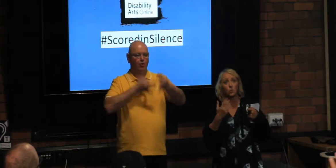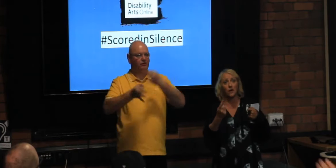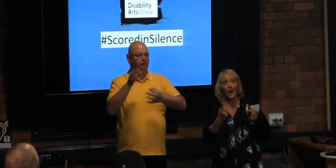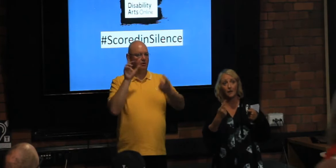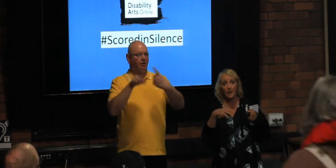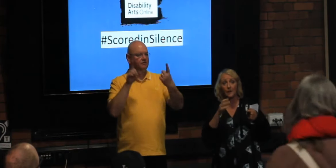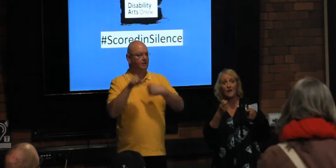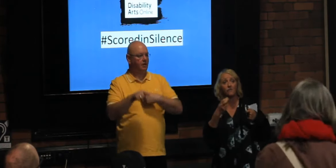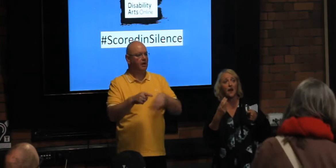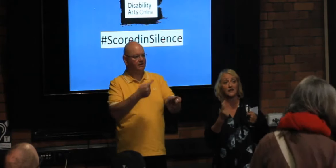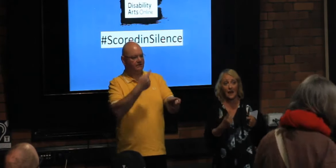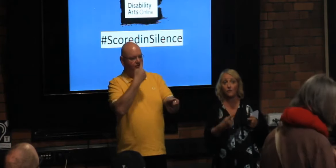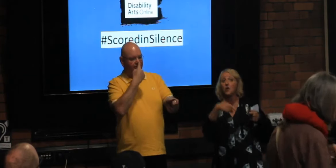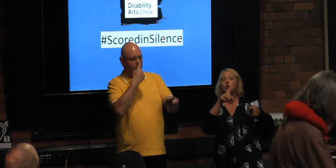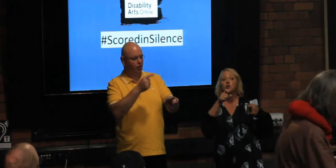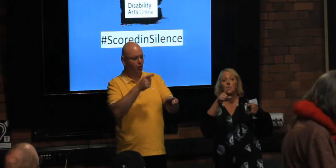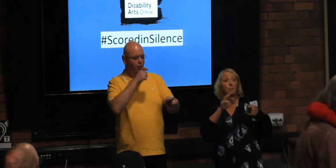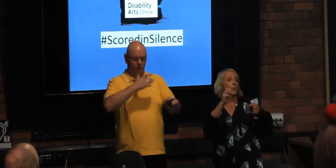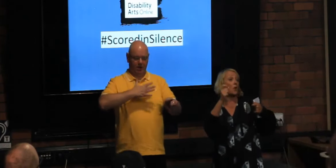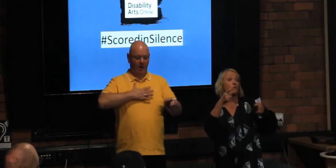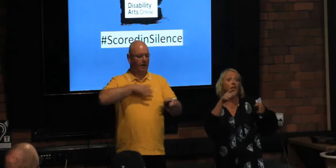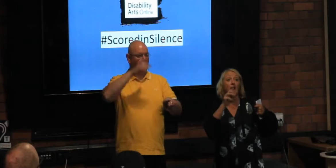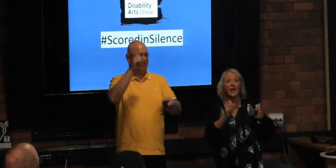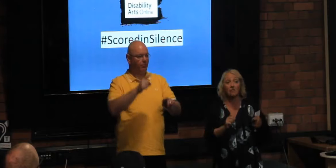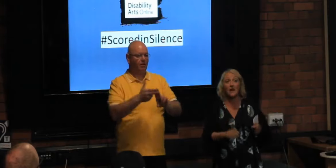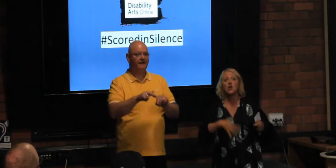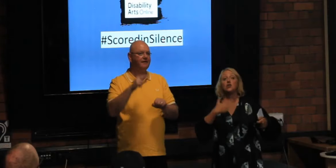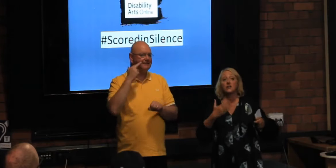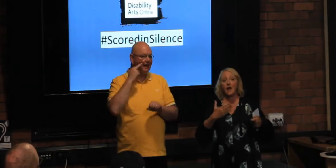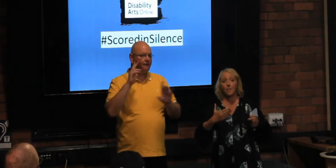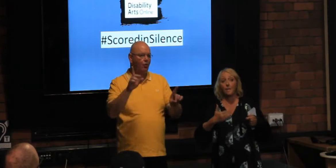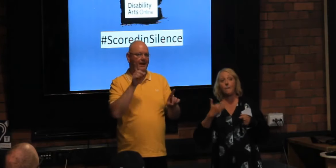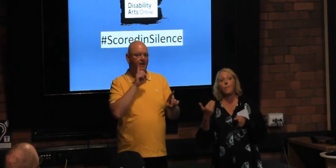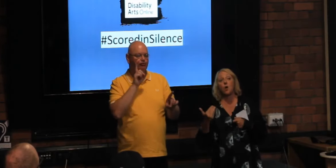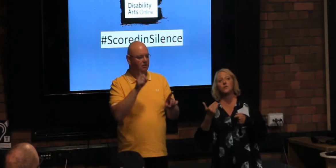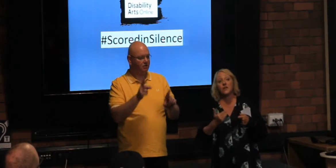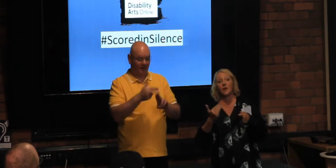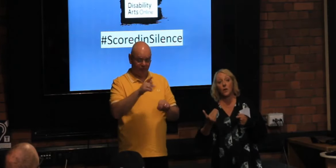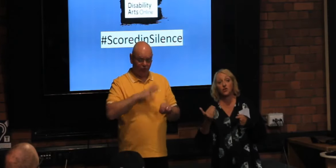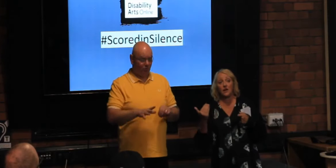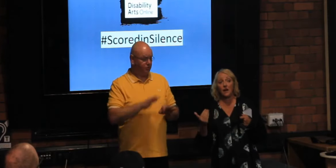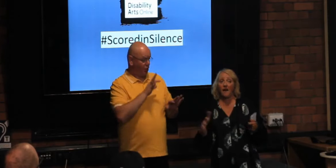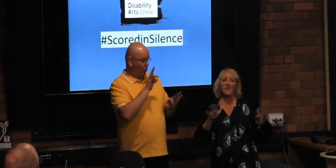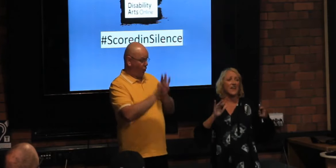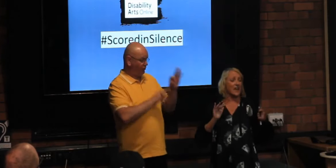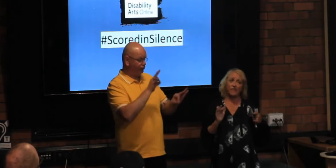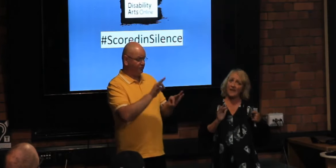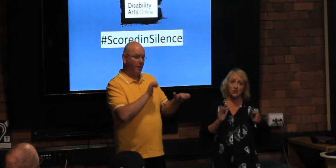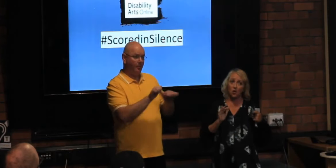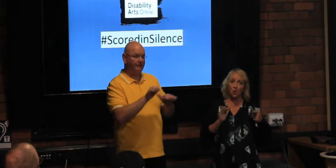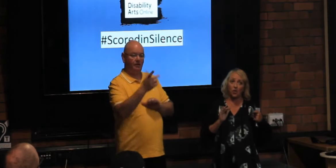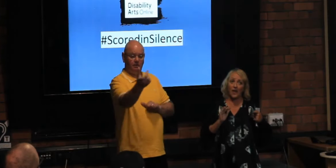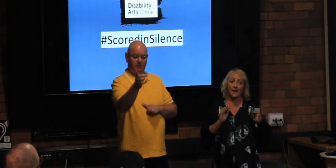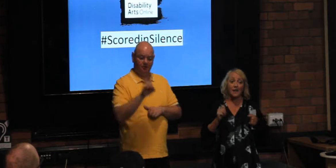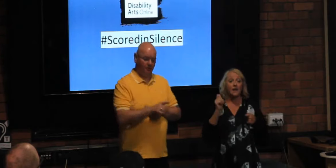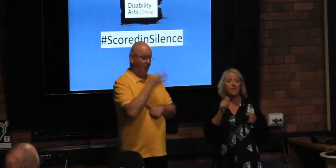and team would like people, if they are deaf, to come up, or if they are hearing, to come up and pose their question live. If that's